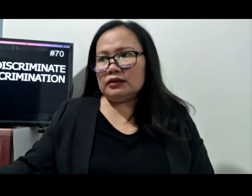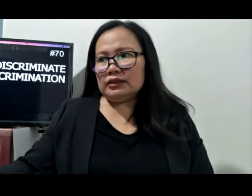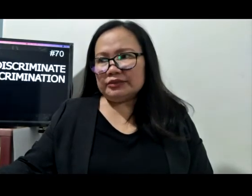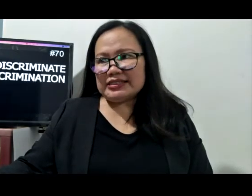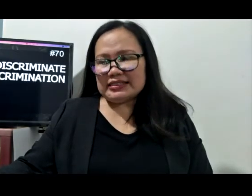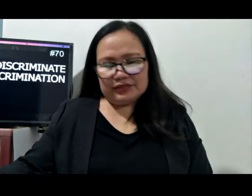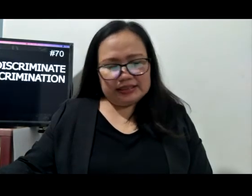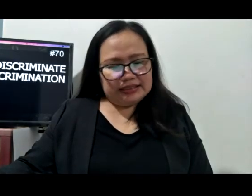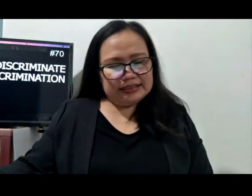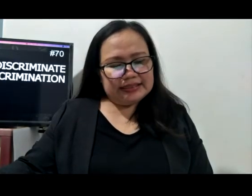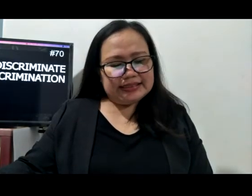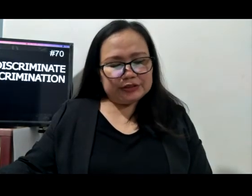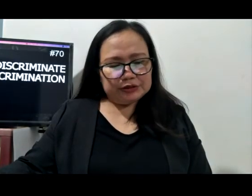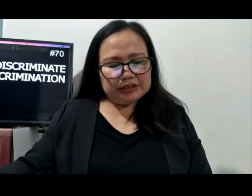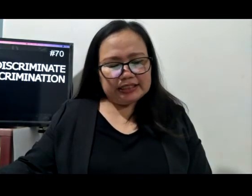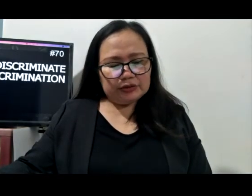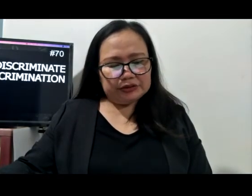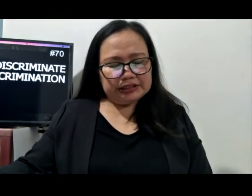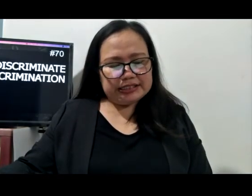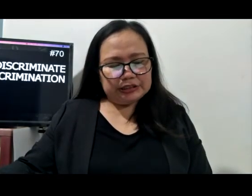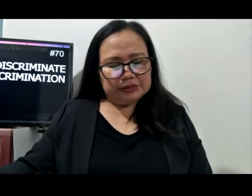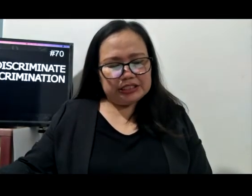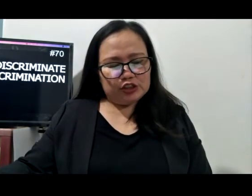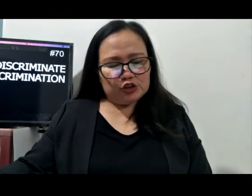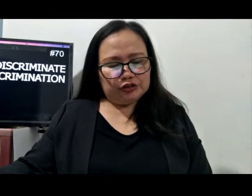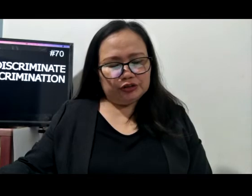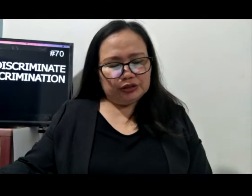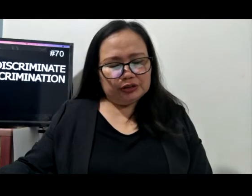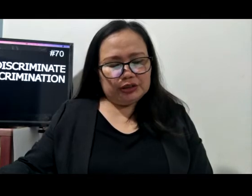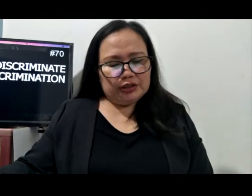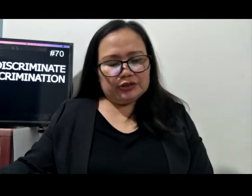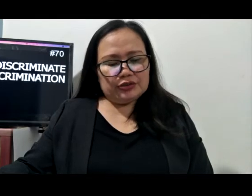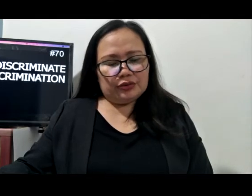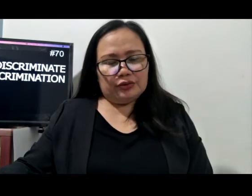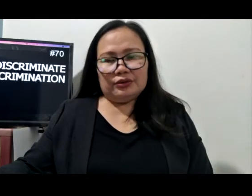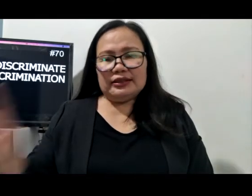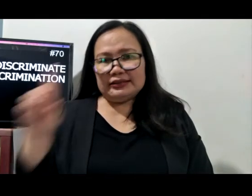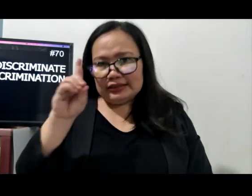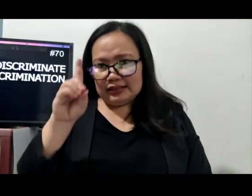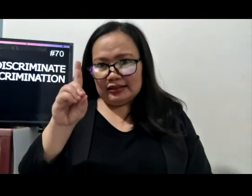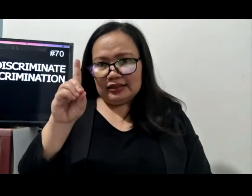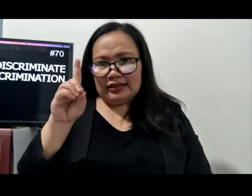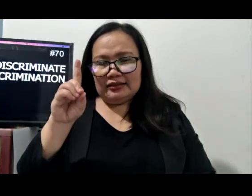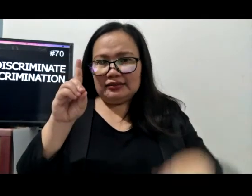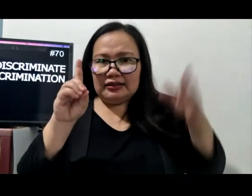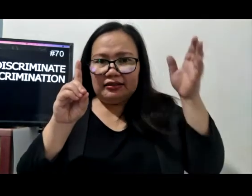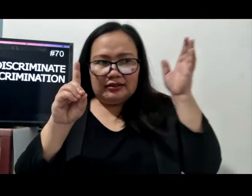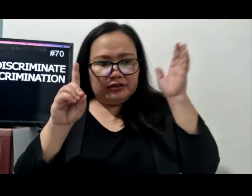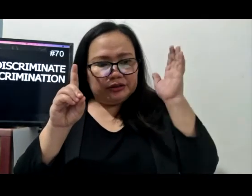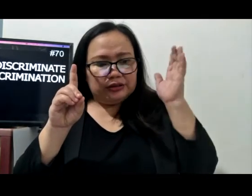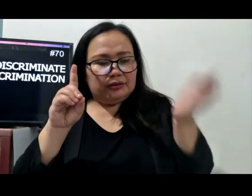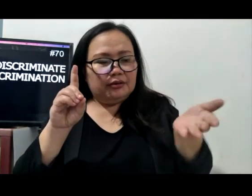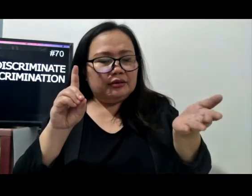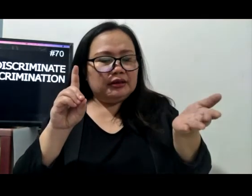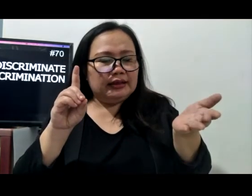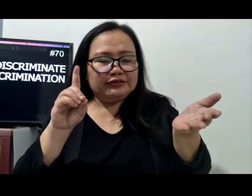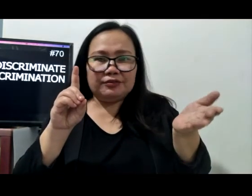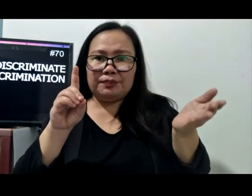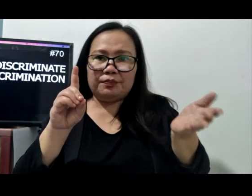Number 70, discriminate or discrimination. So letter D again, and then your left